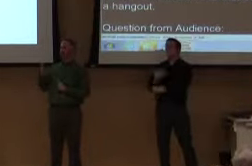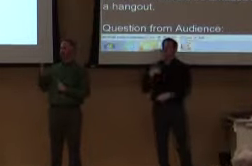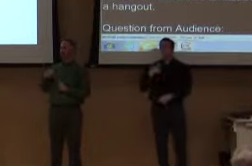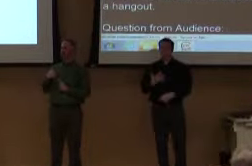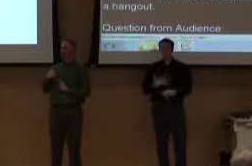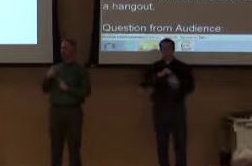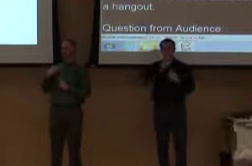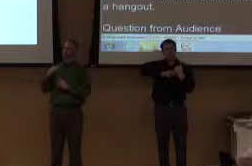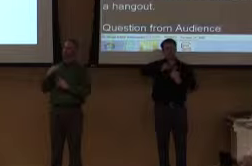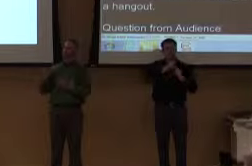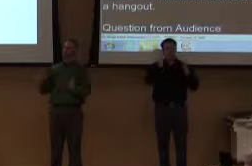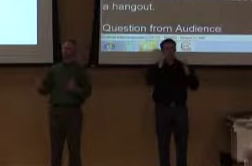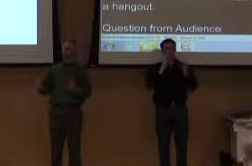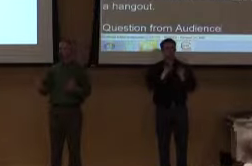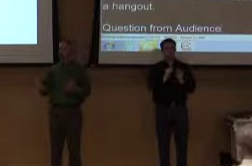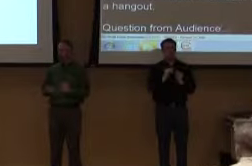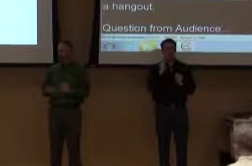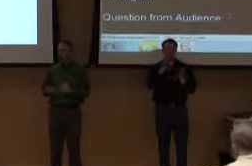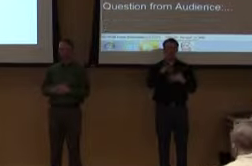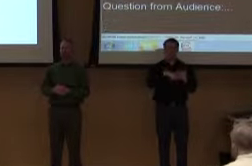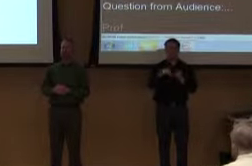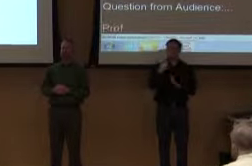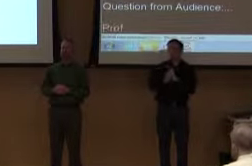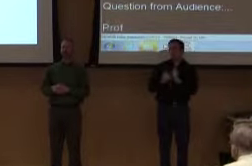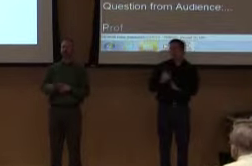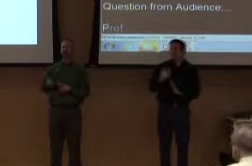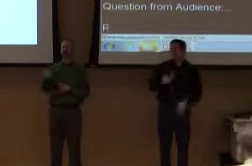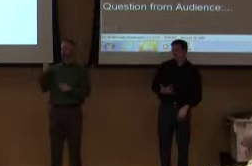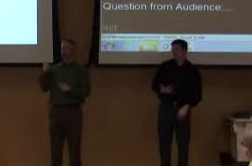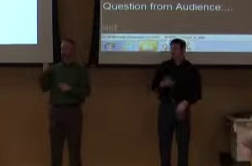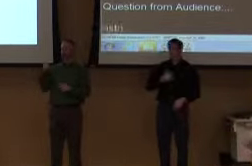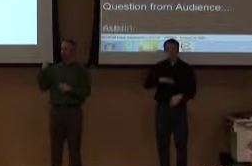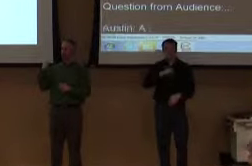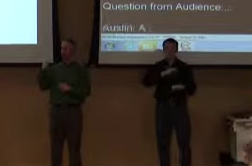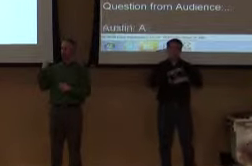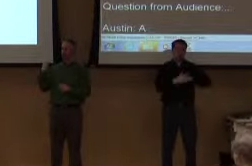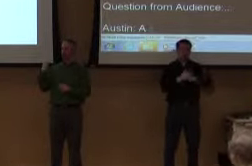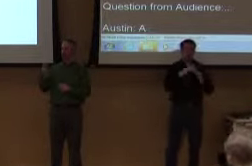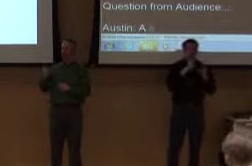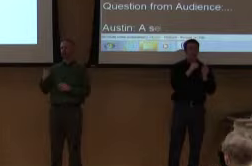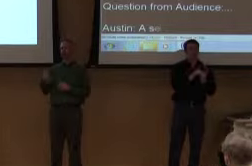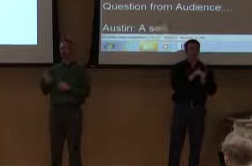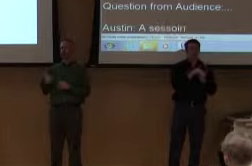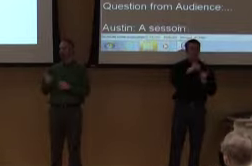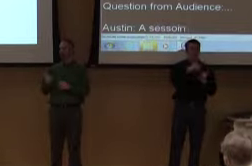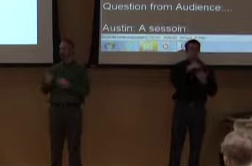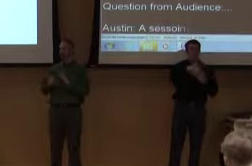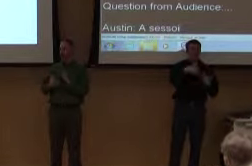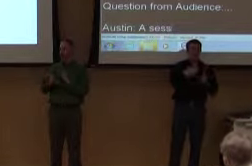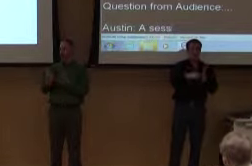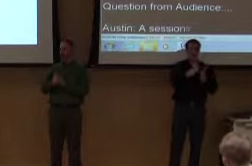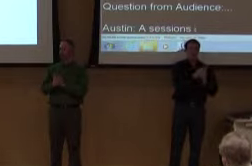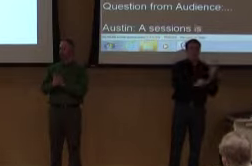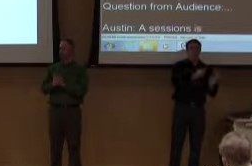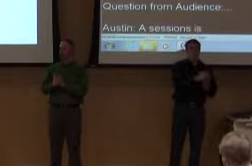typical face-to-face tutoring session is scheduled for an hour. I found in my early sessions with the Hangouts, it would take me 2 hours to do